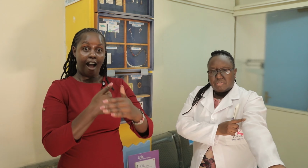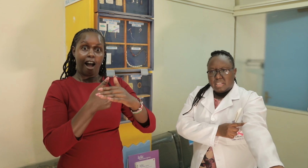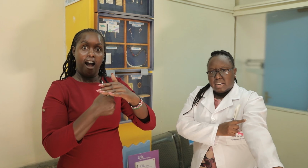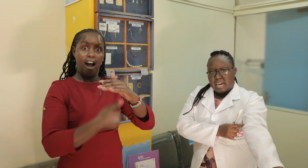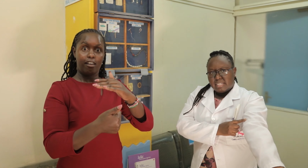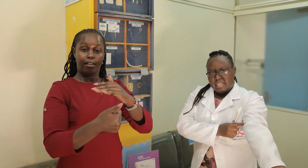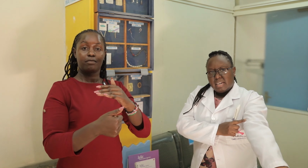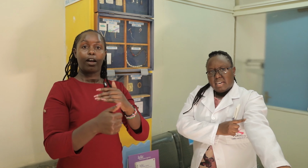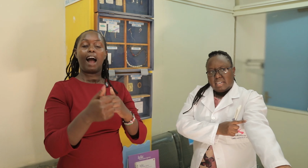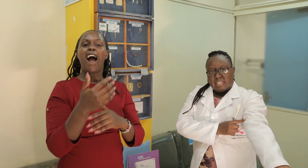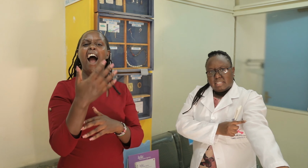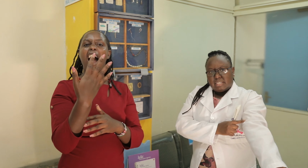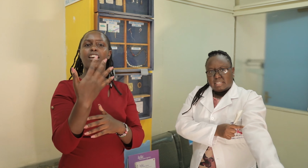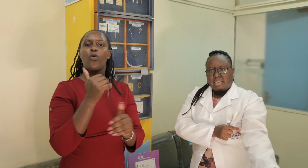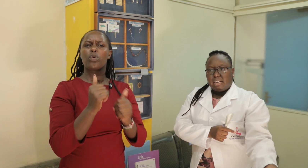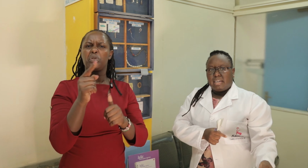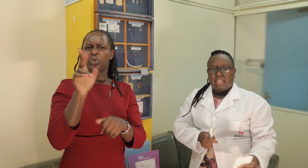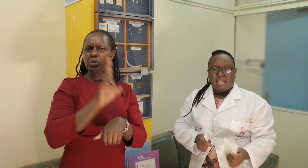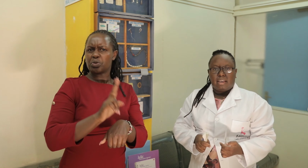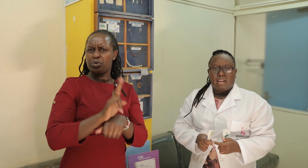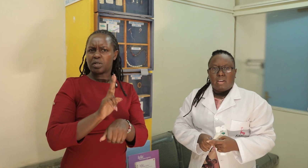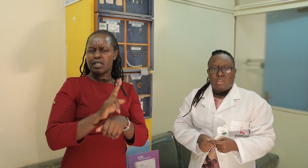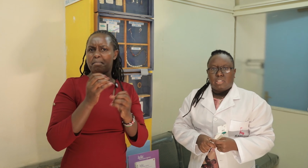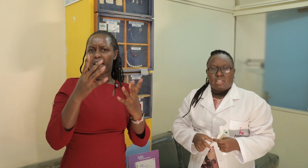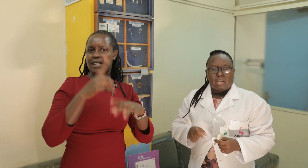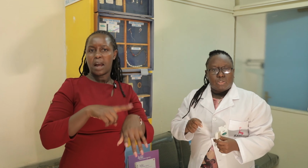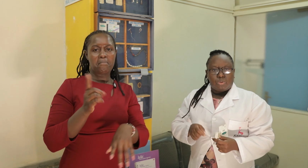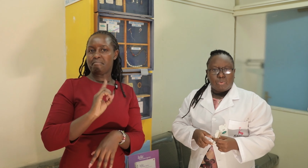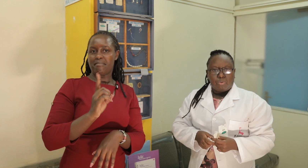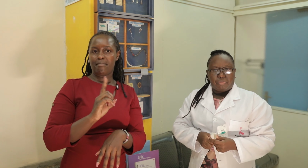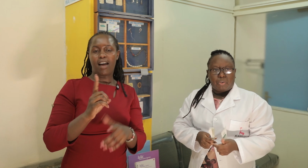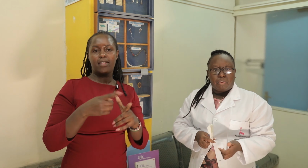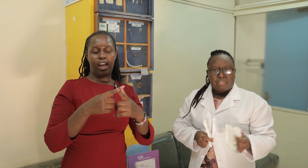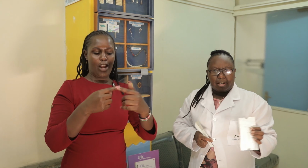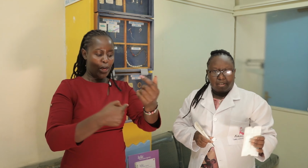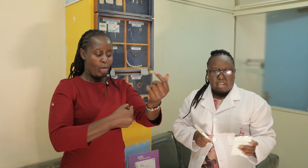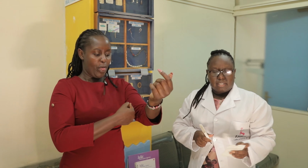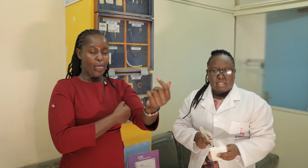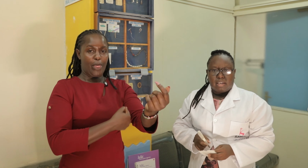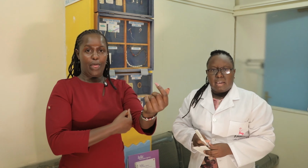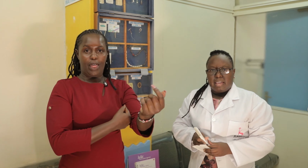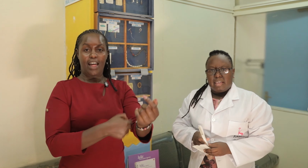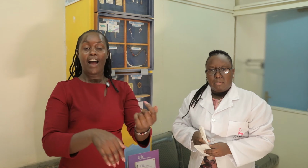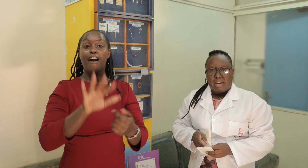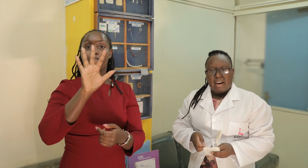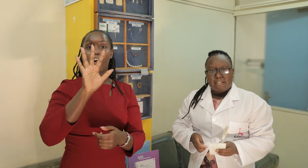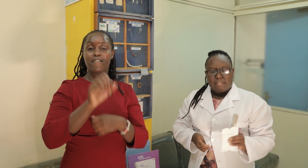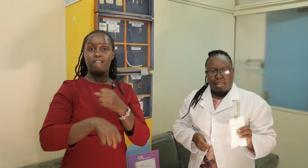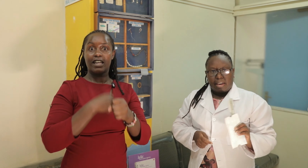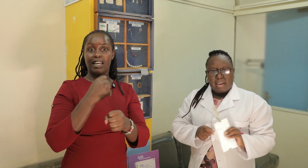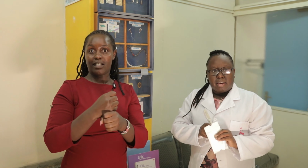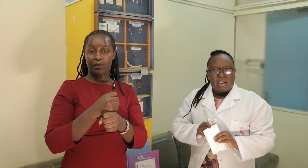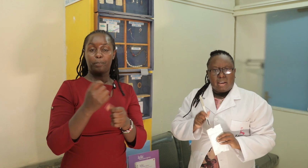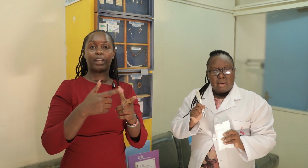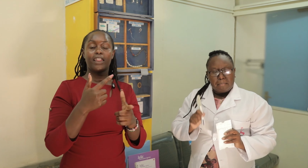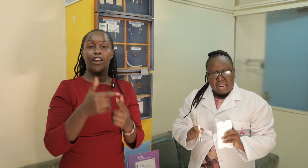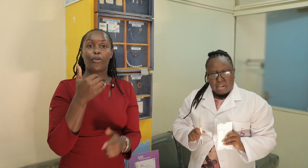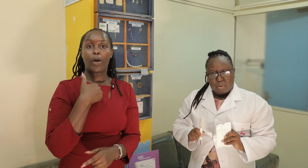mkono ifanyi kazi. It is inserted and then it takes you for 5 years. And then we have